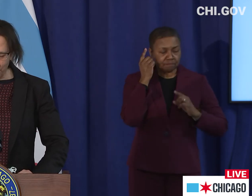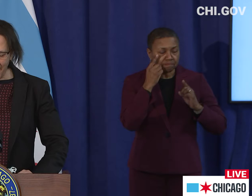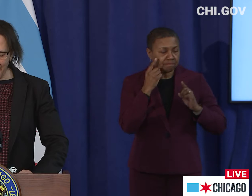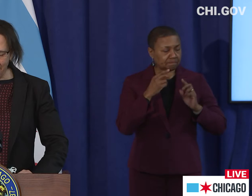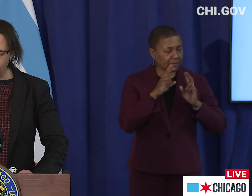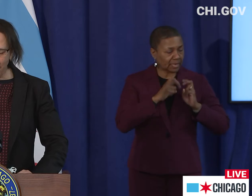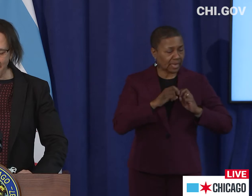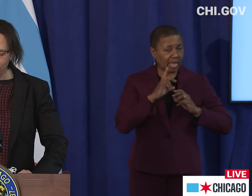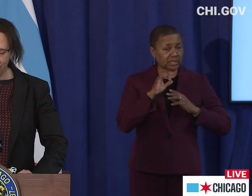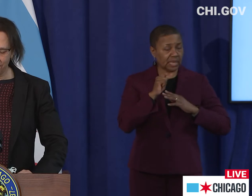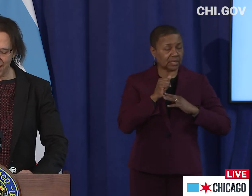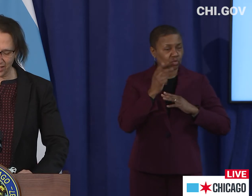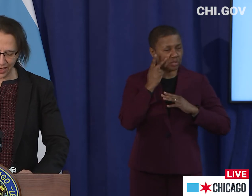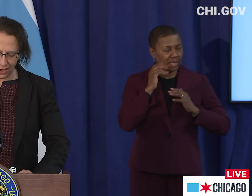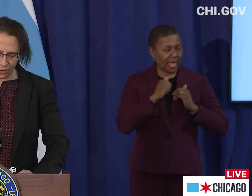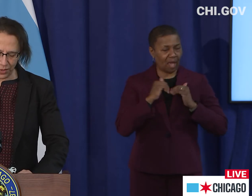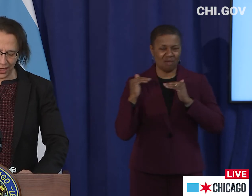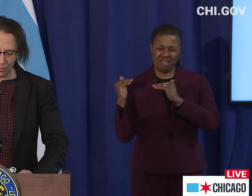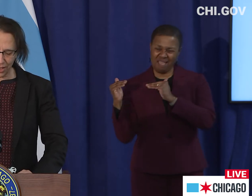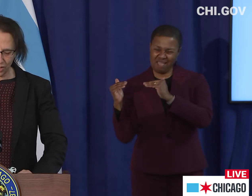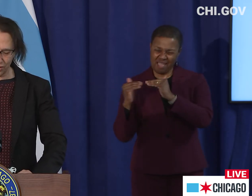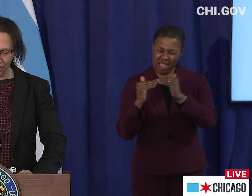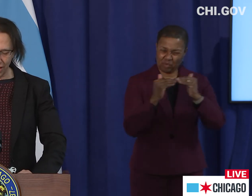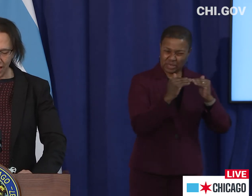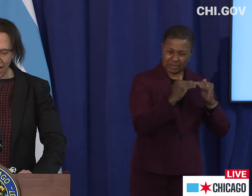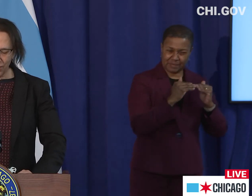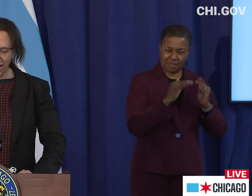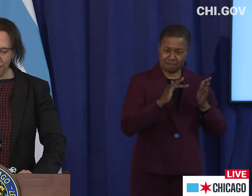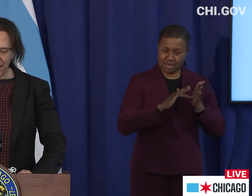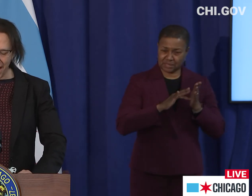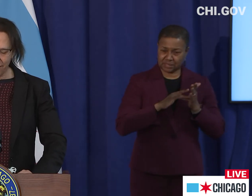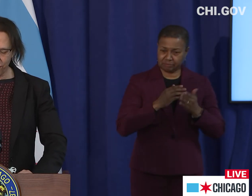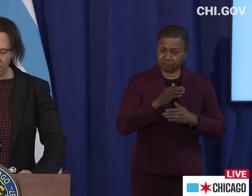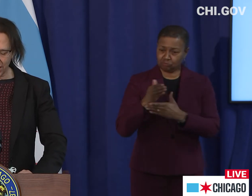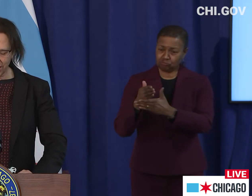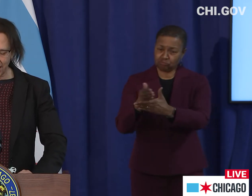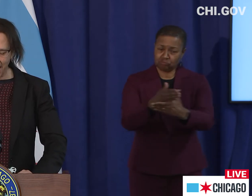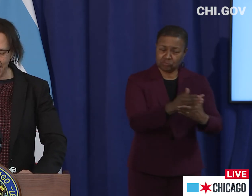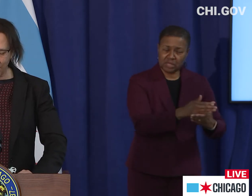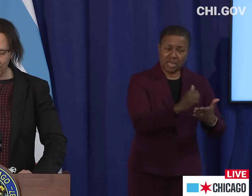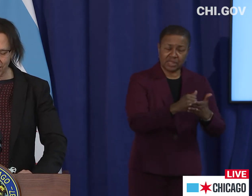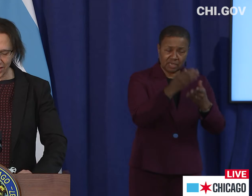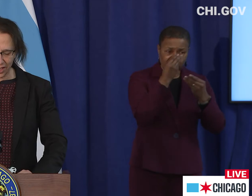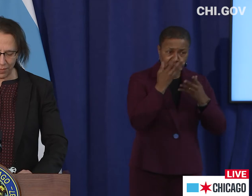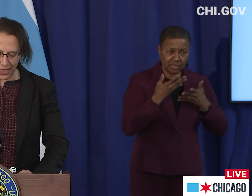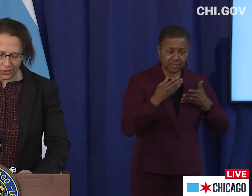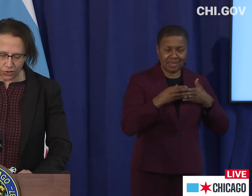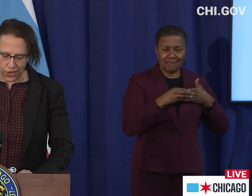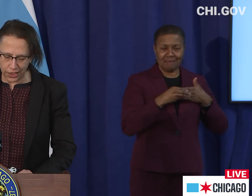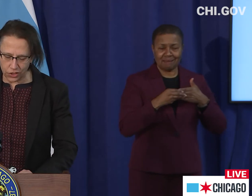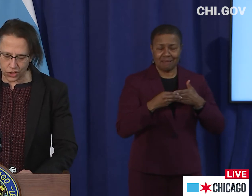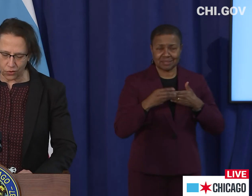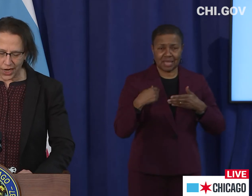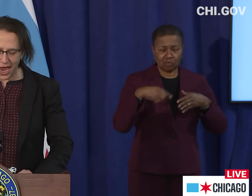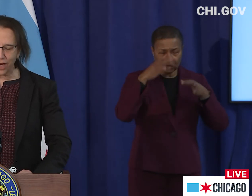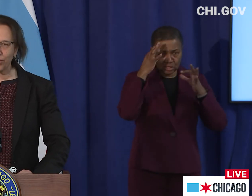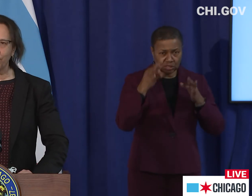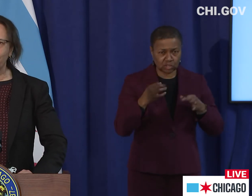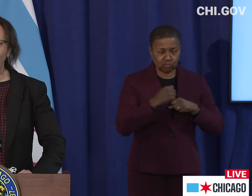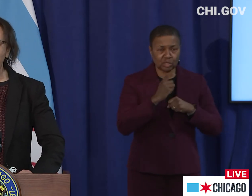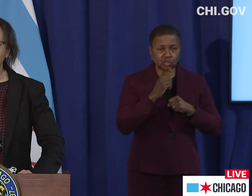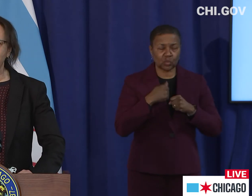to determine how equity vaccine is being administered, and we let that information guide our decision-making so we can ensure